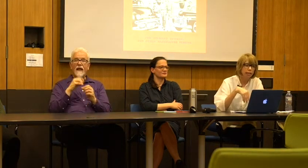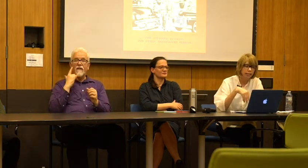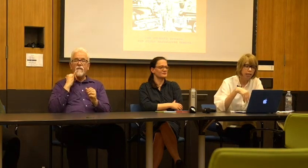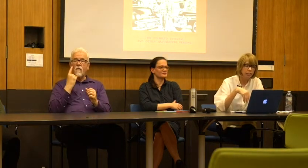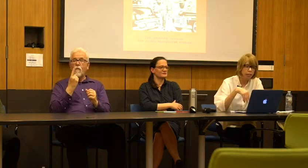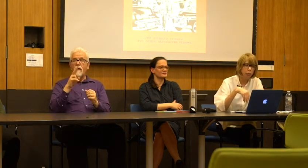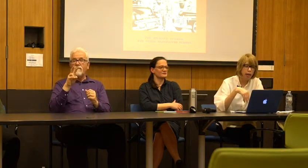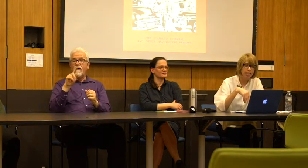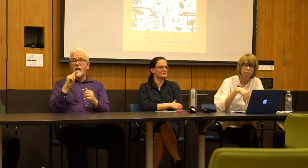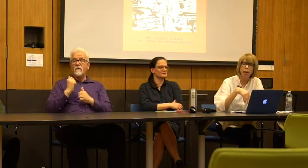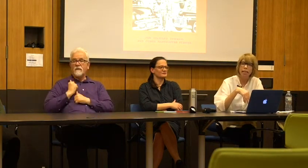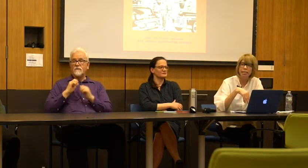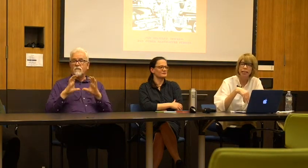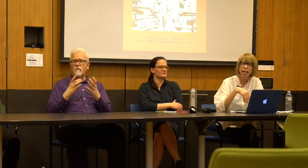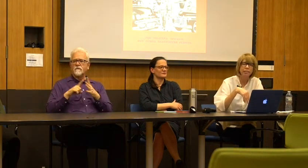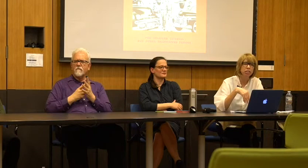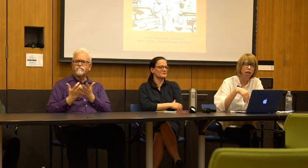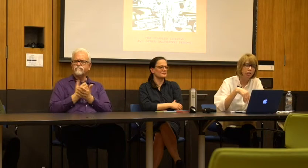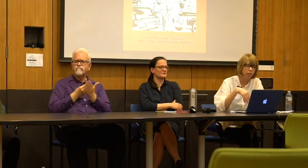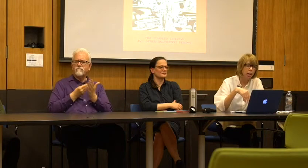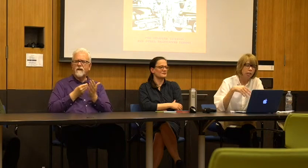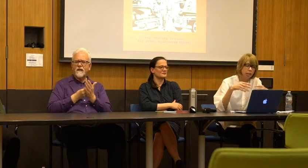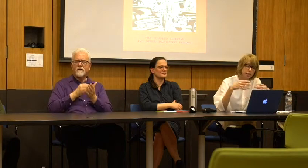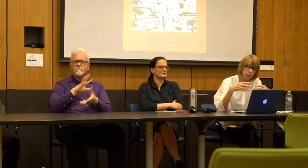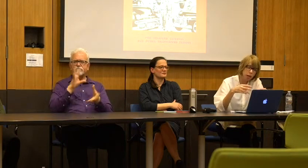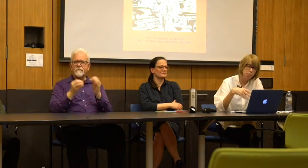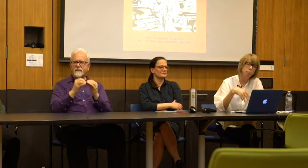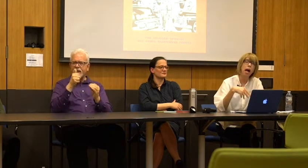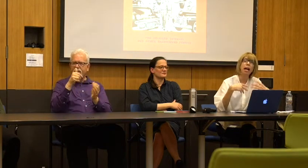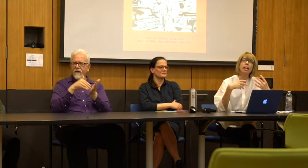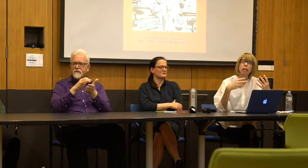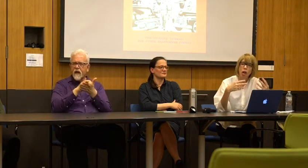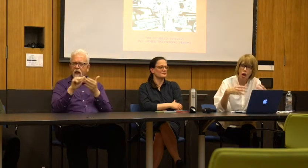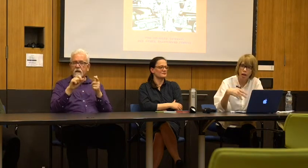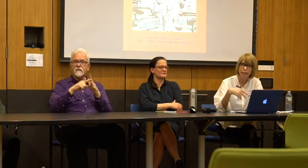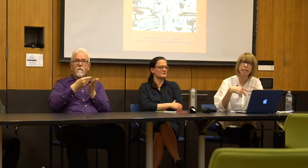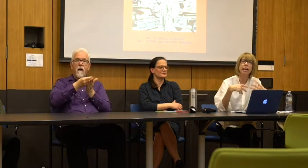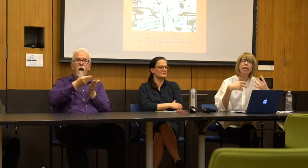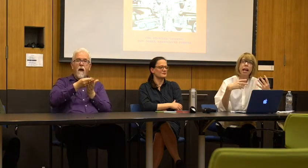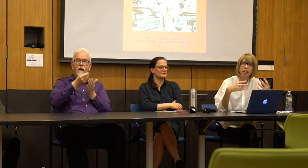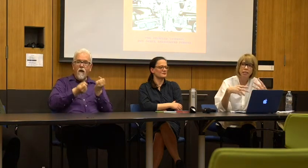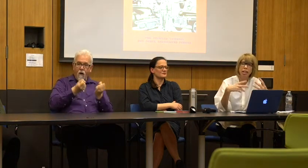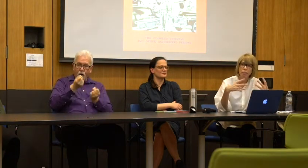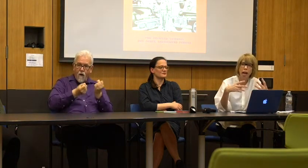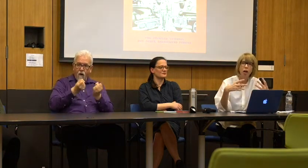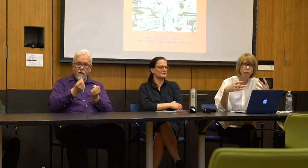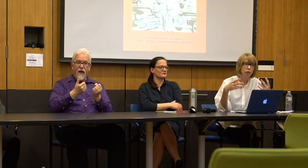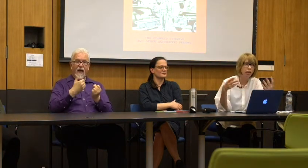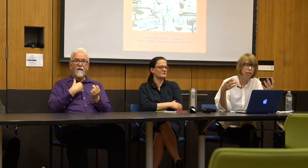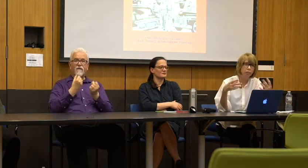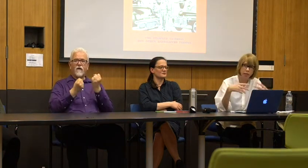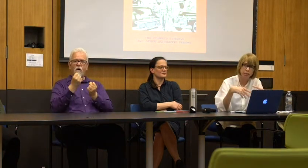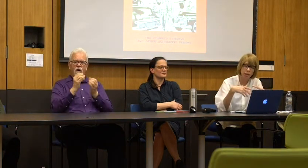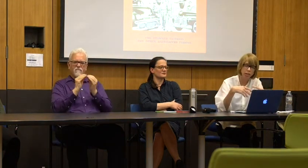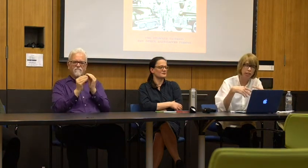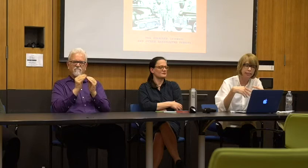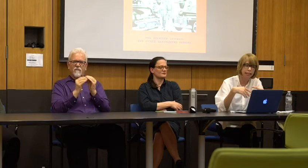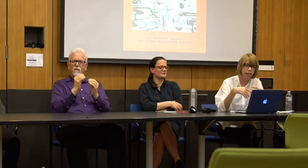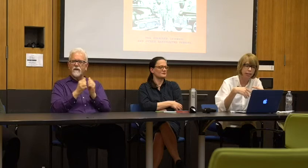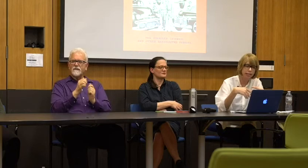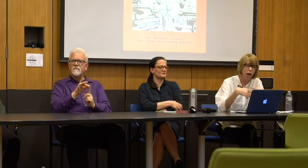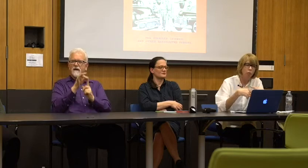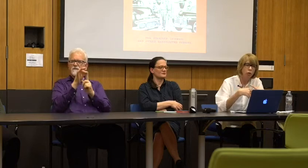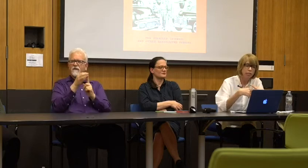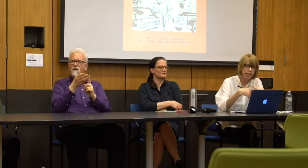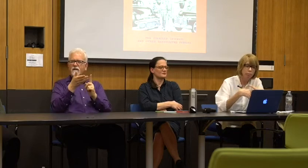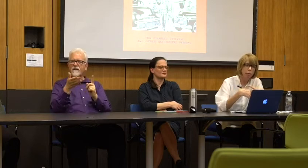group starts to raise money, $10,000, to start buying cars and then having them outfitted with special